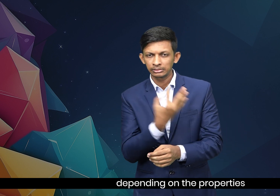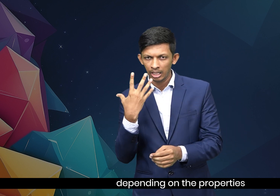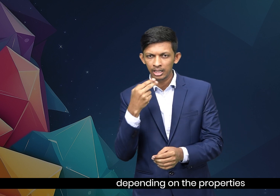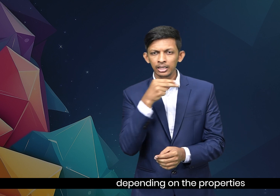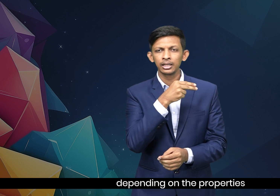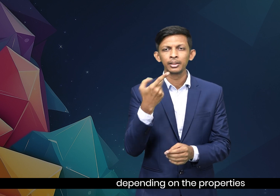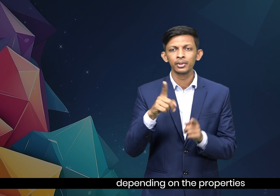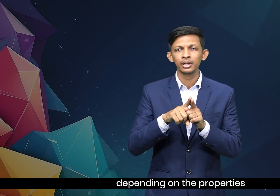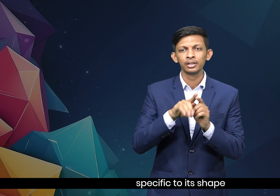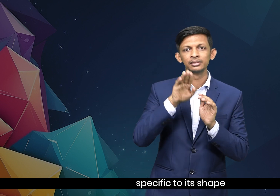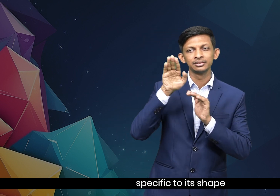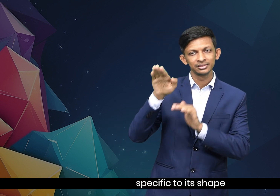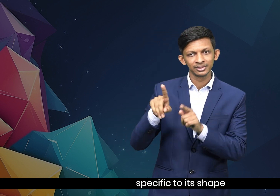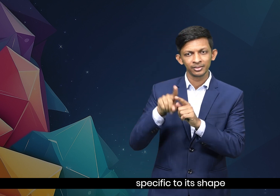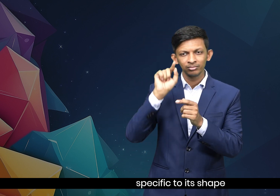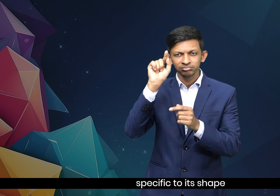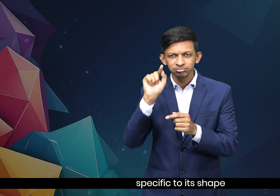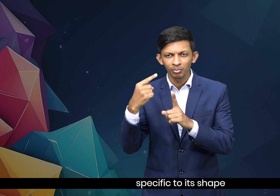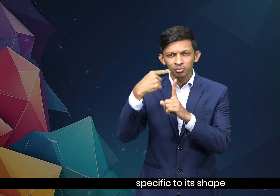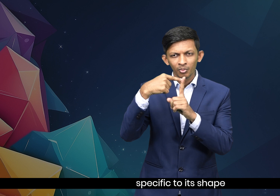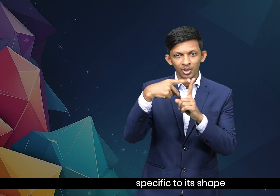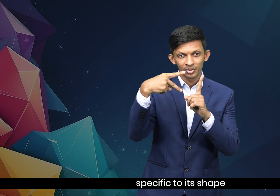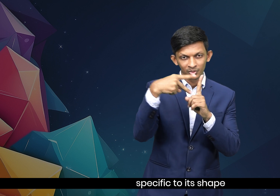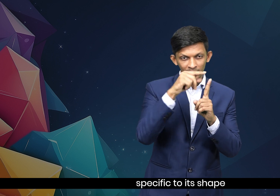depending on the properties specific to its shape.